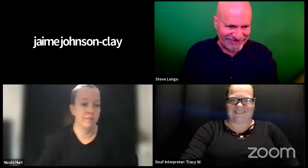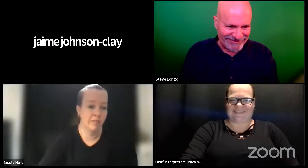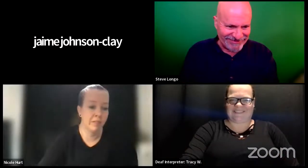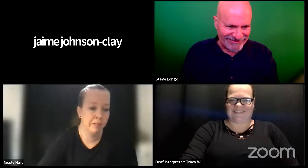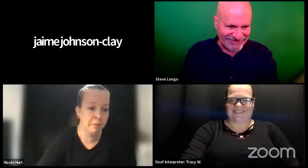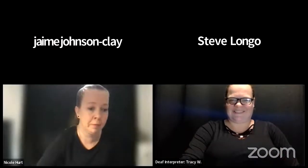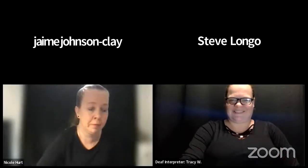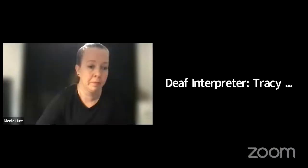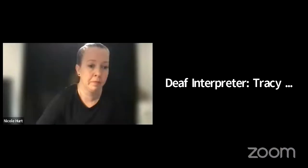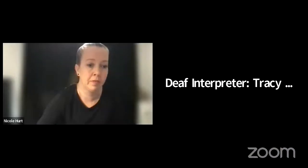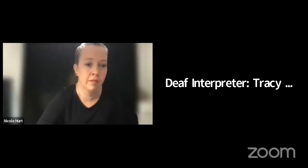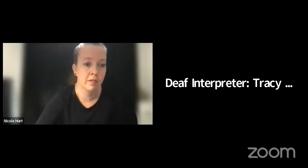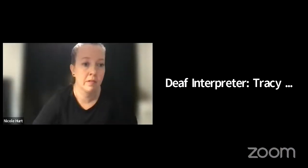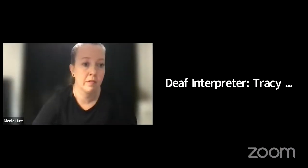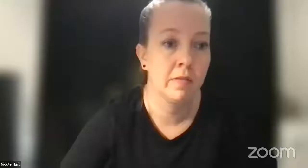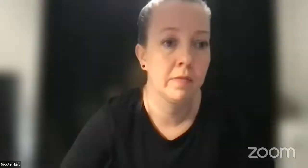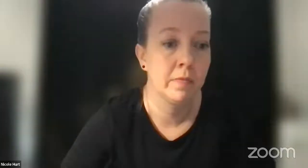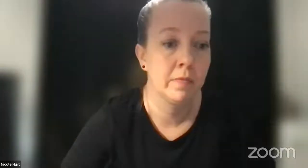Thank you.